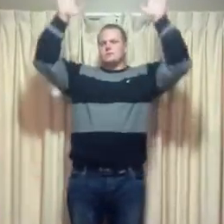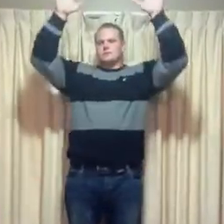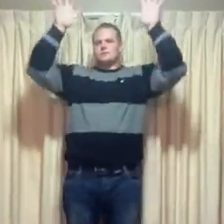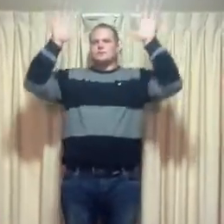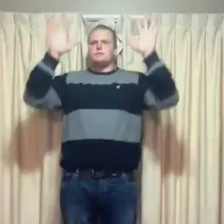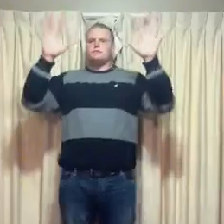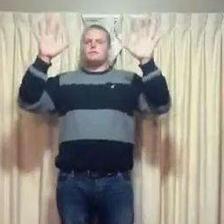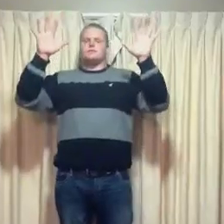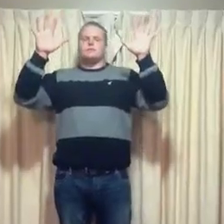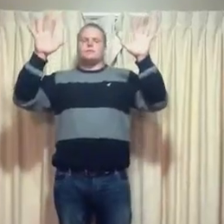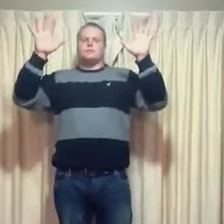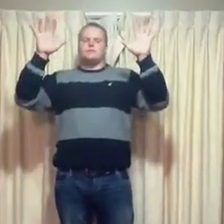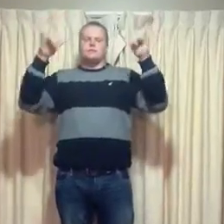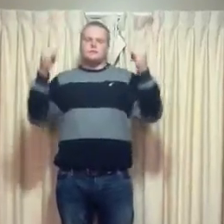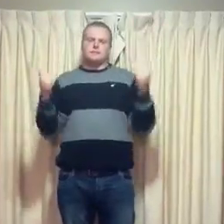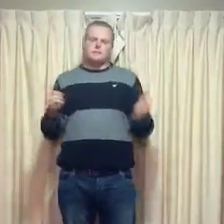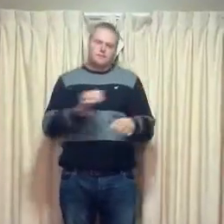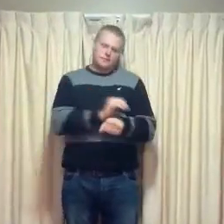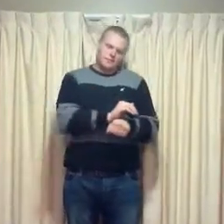wonderful tonight.